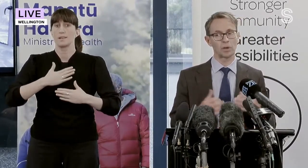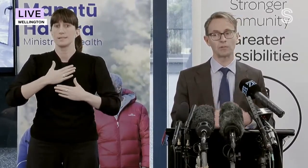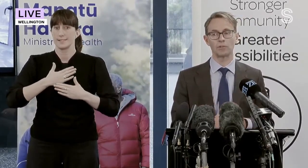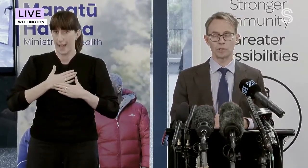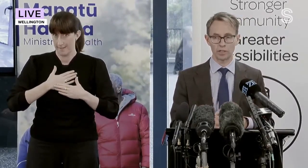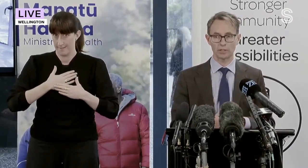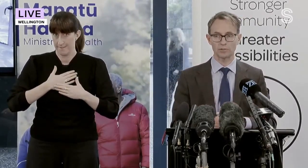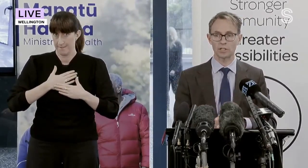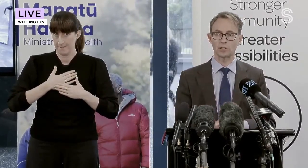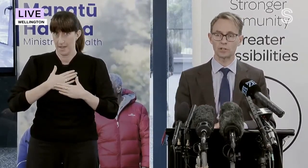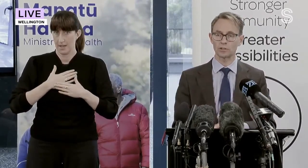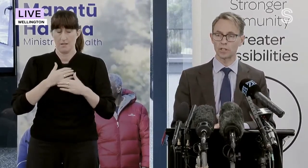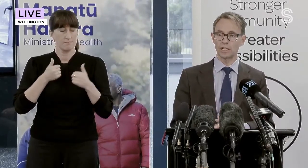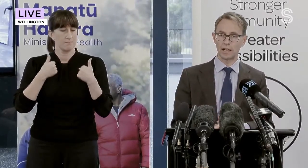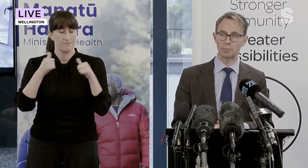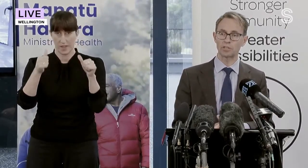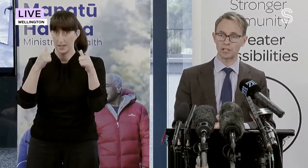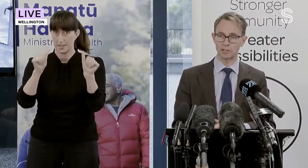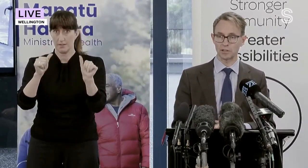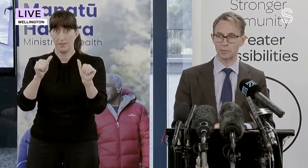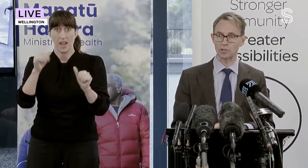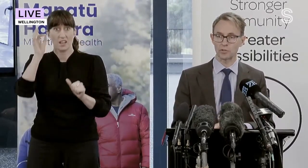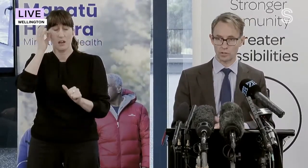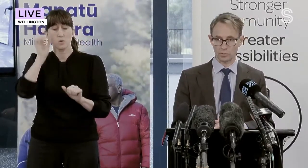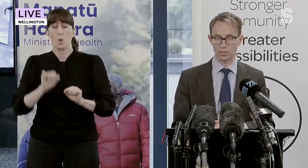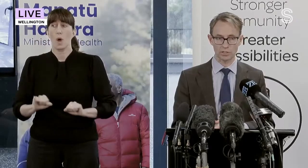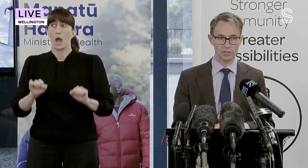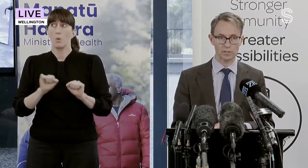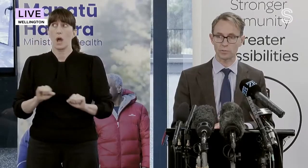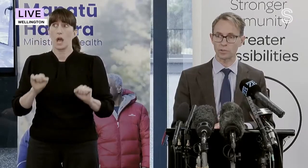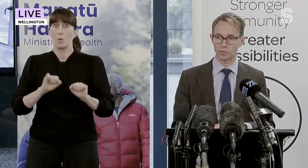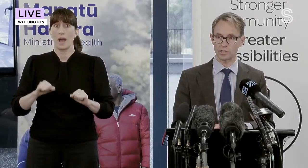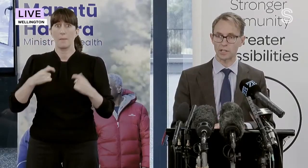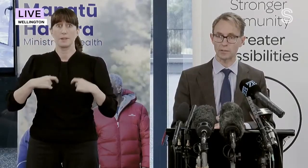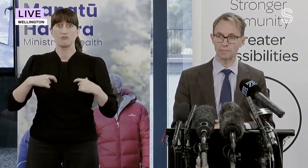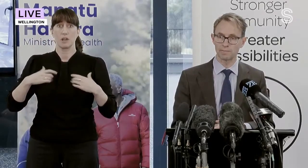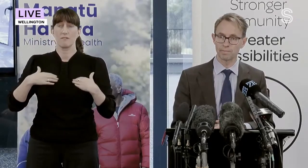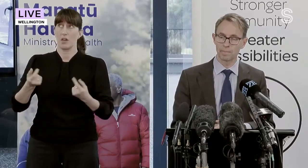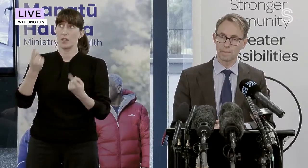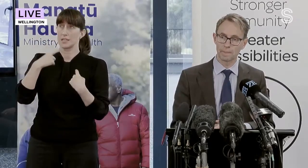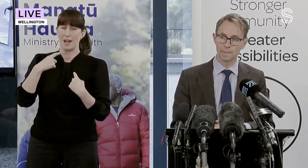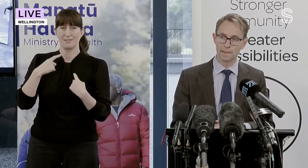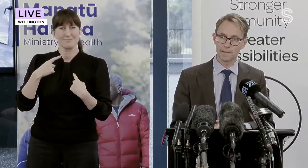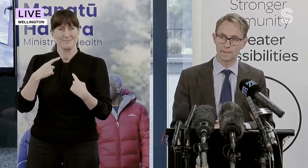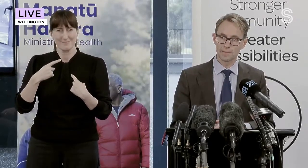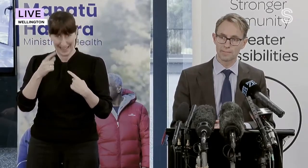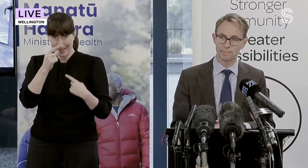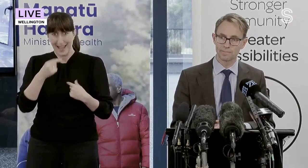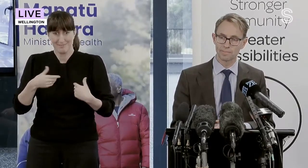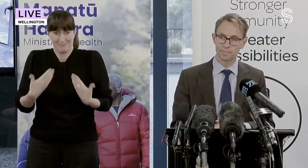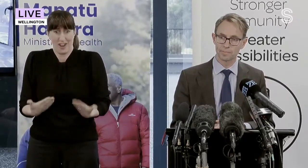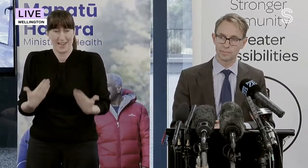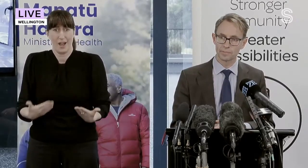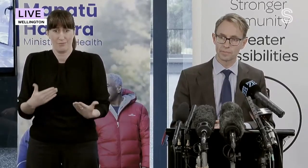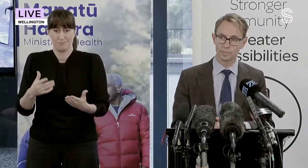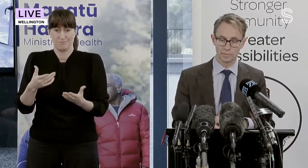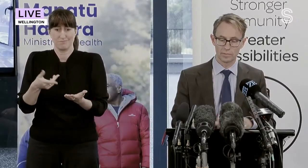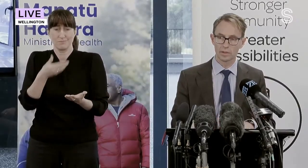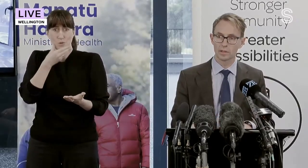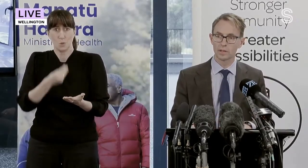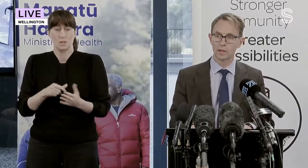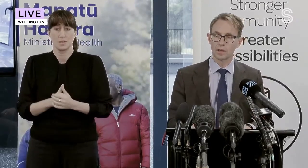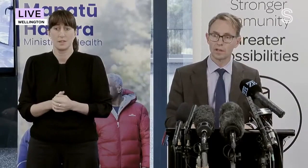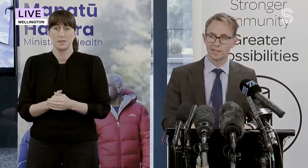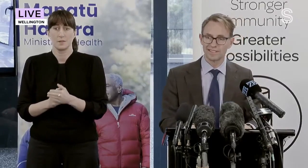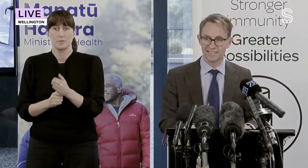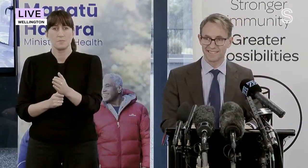don't need to wait for a directive to get on and protect their most vulnerable citizens from tooth decay. And what kind of responses did you get from those councils when you issued this